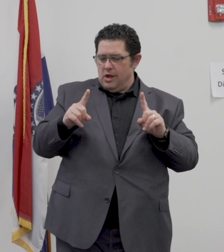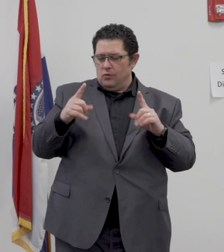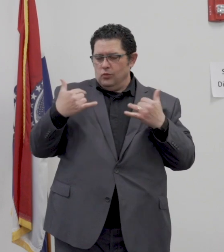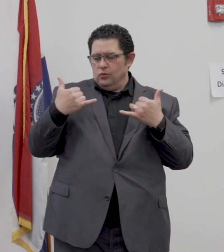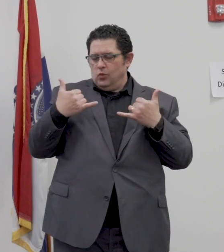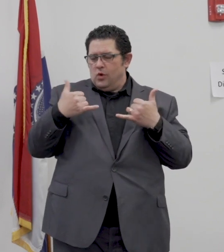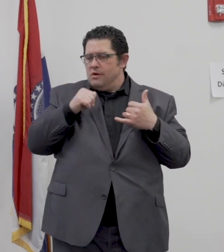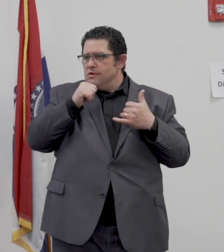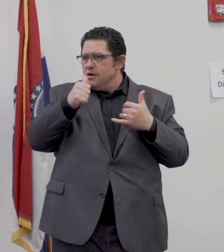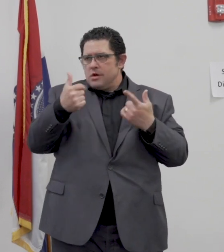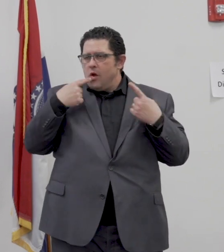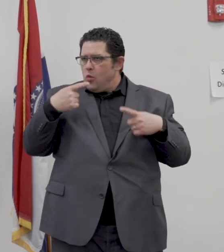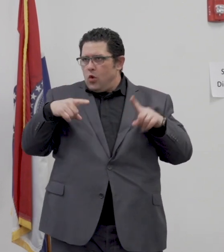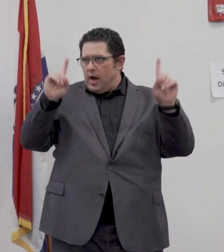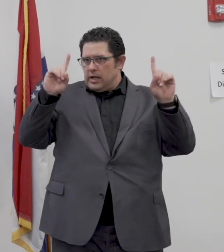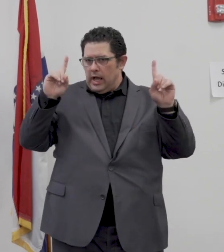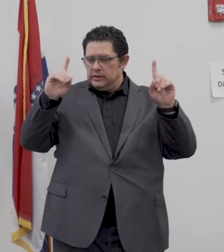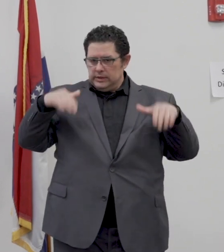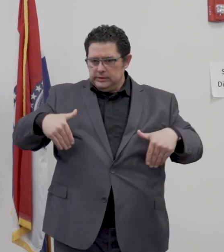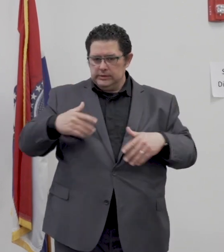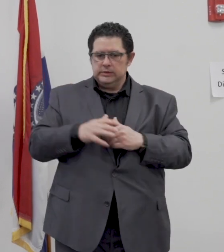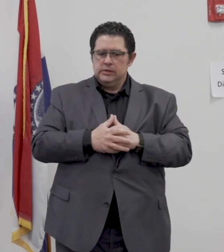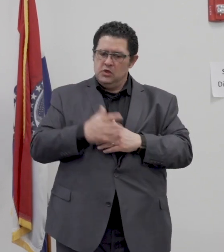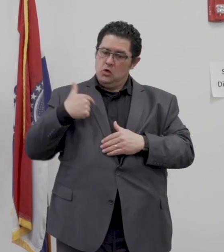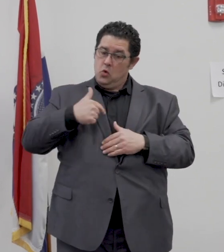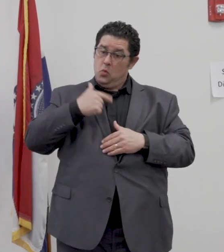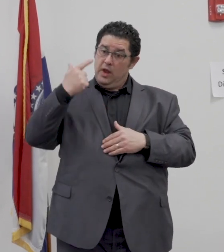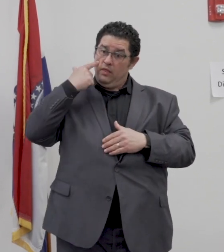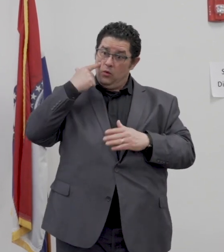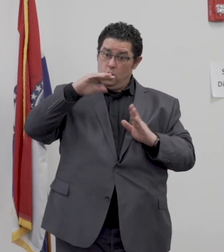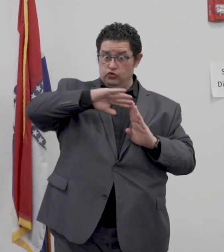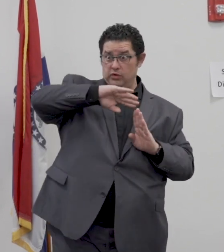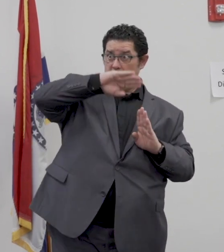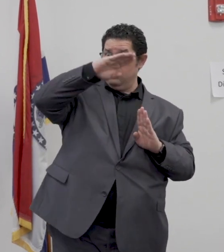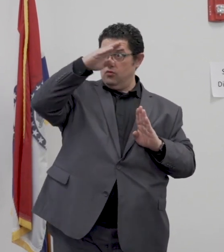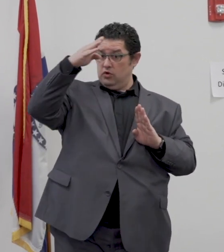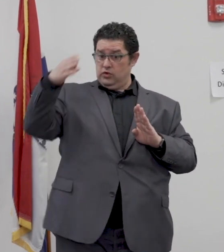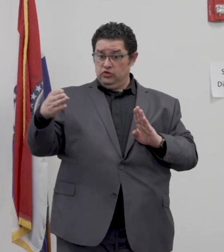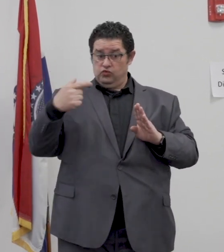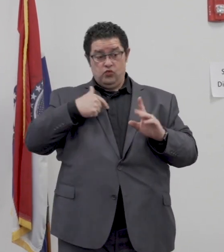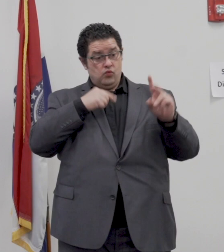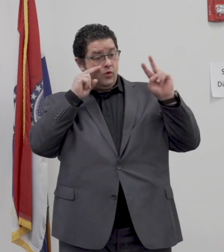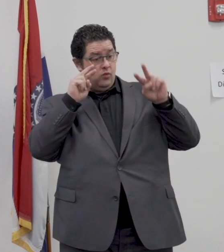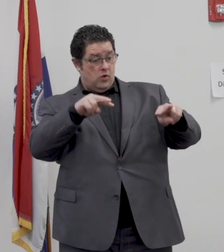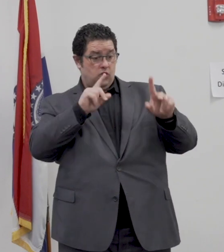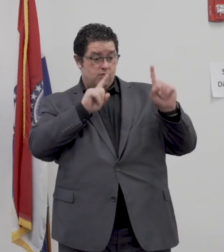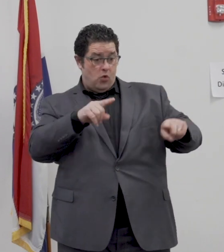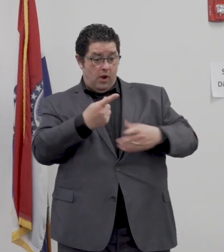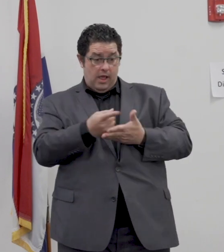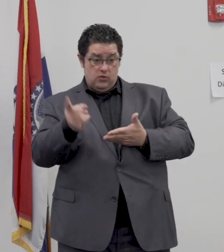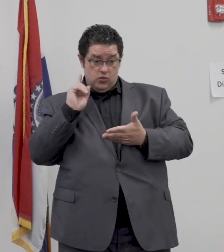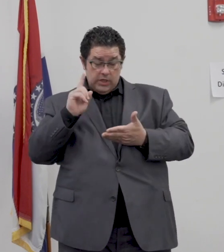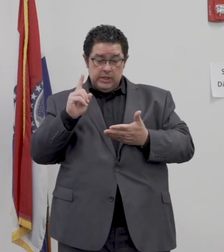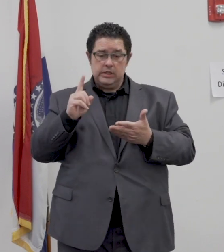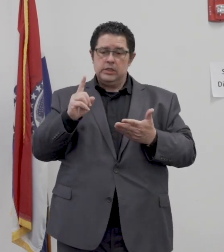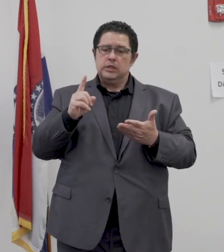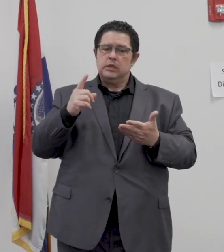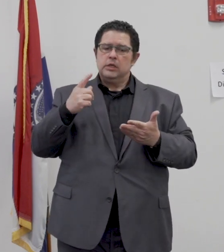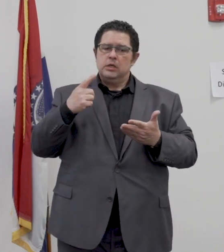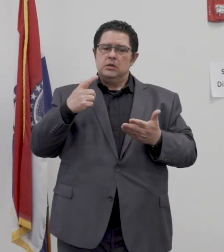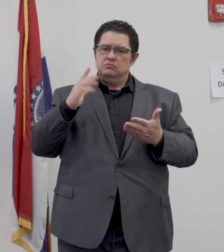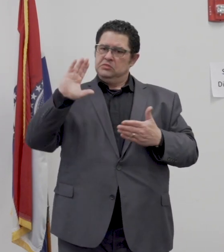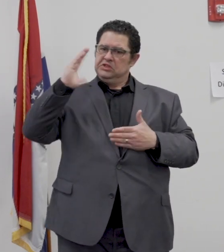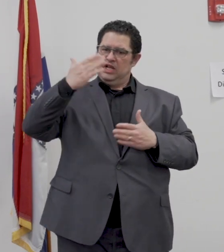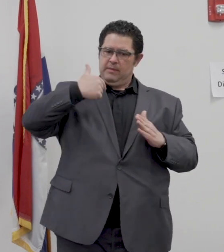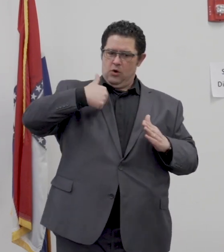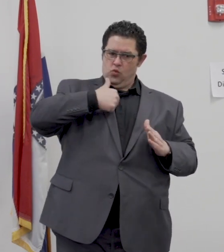do believe that we are trending in the right direction. We've watched the reports last week. It appears that we've reached the